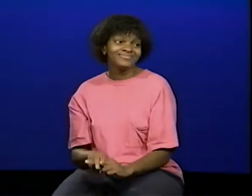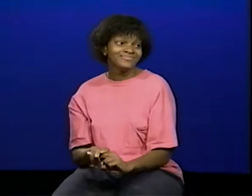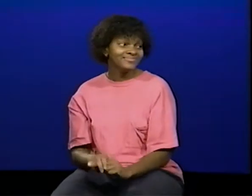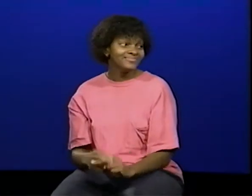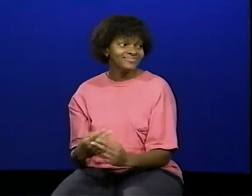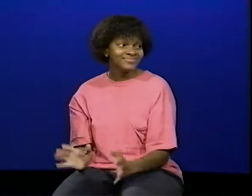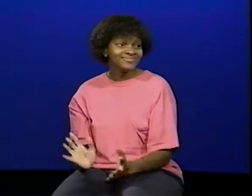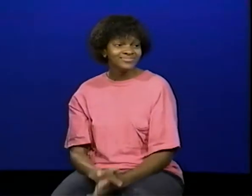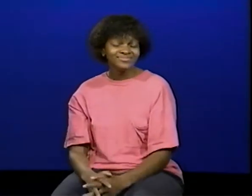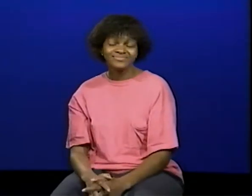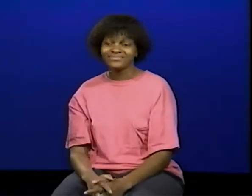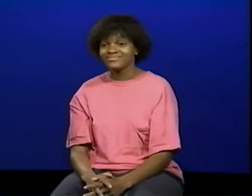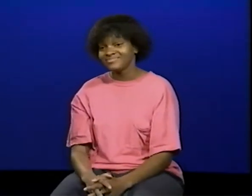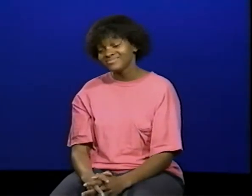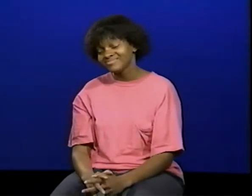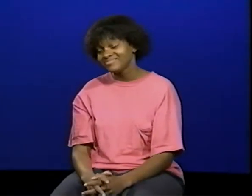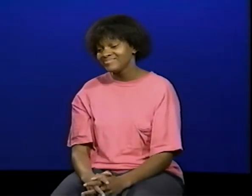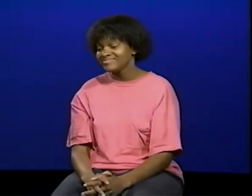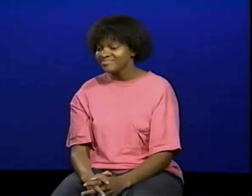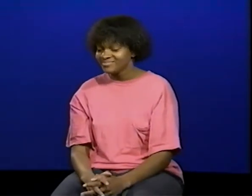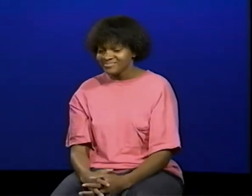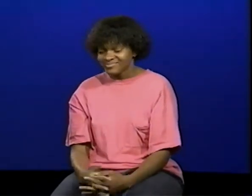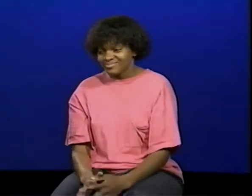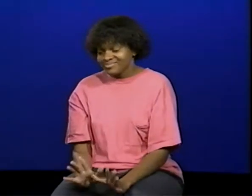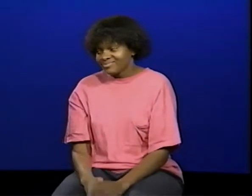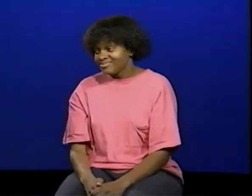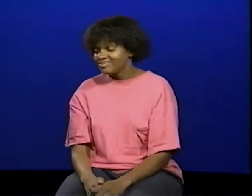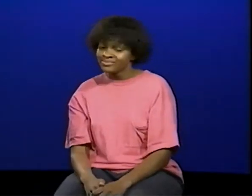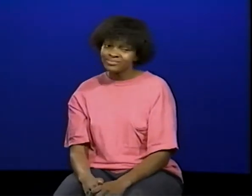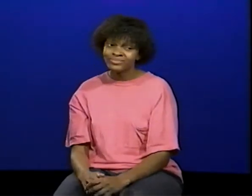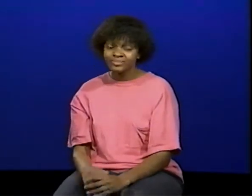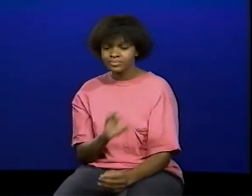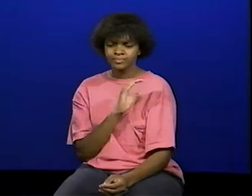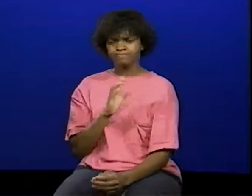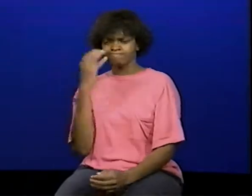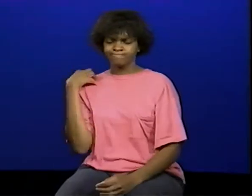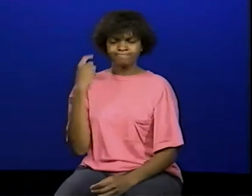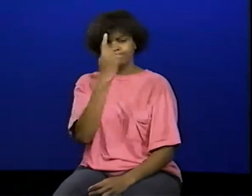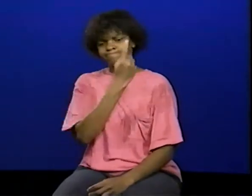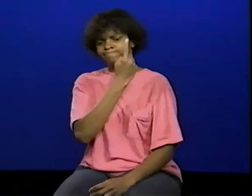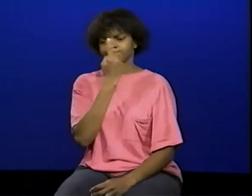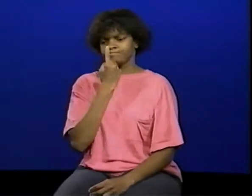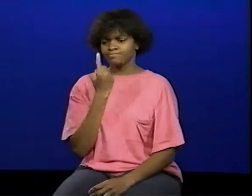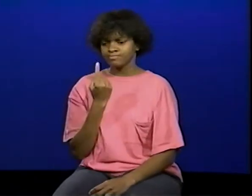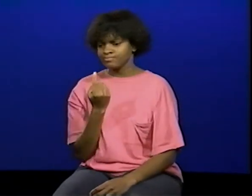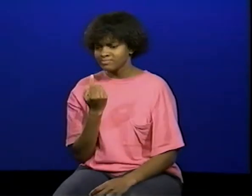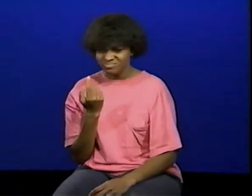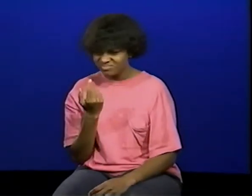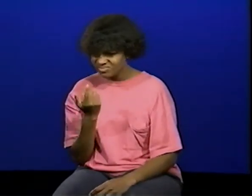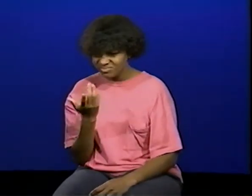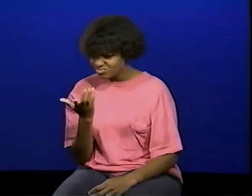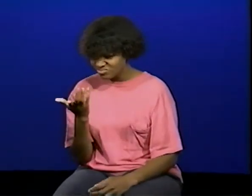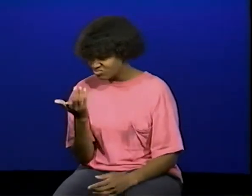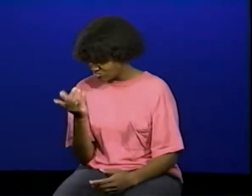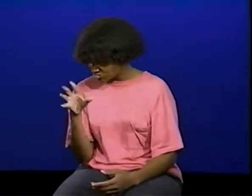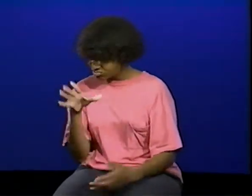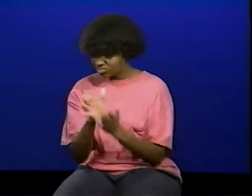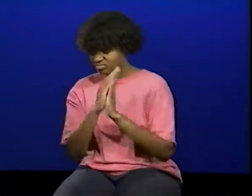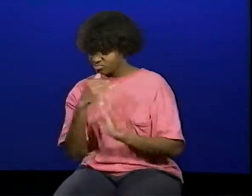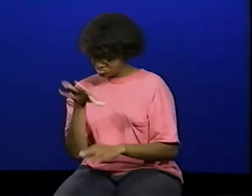I was happy they brought that stuff for me. Well, I went back to sitting because there was still nothing to do. Finally, my boss came